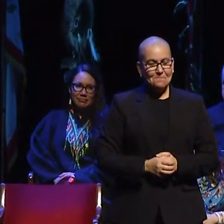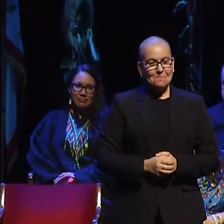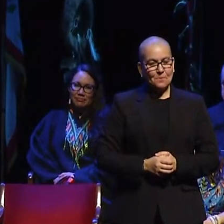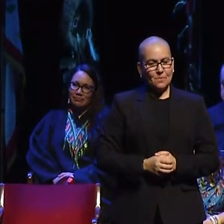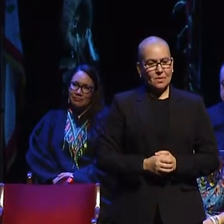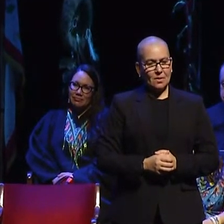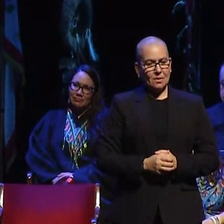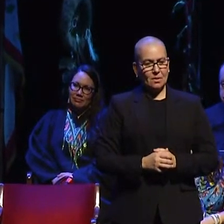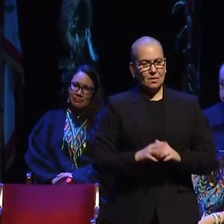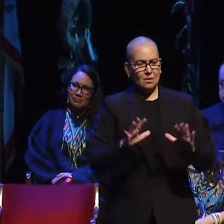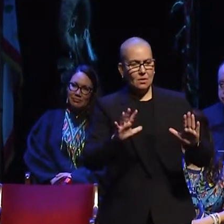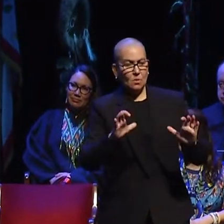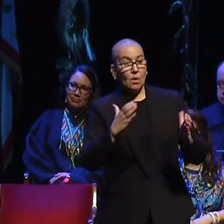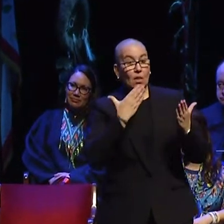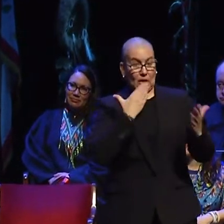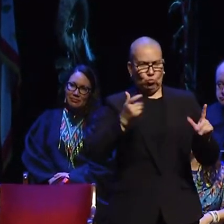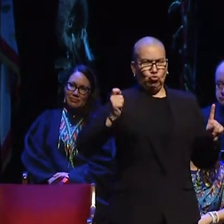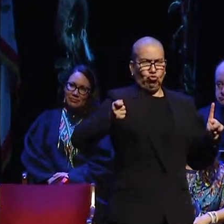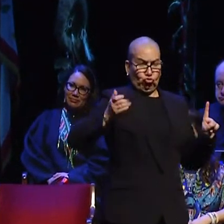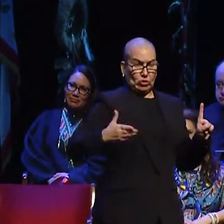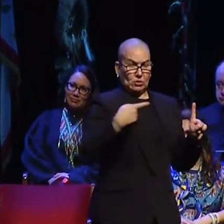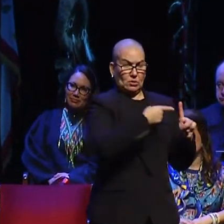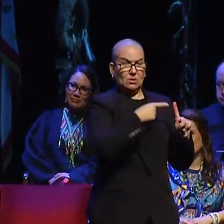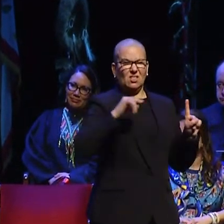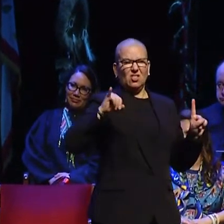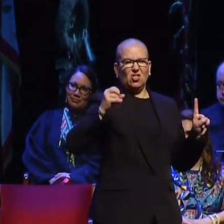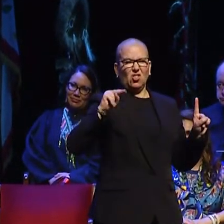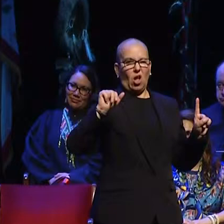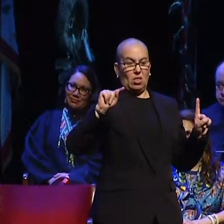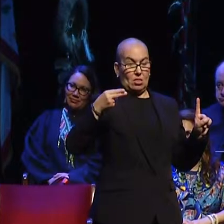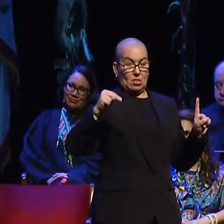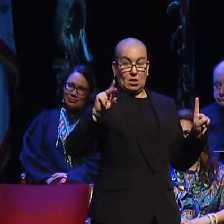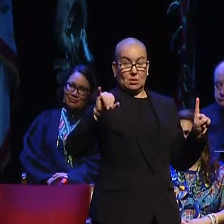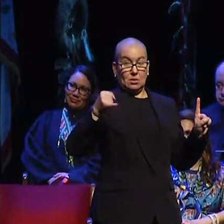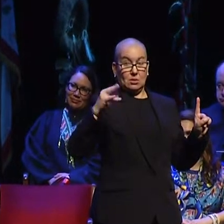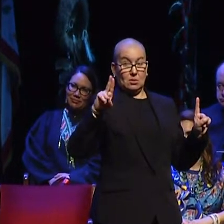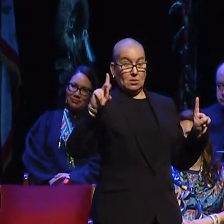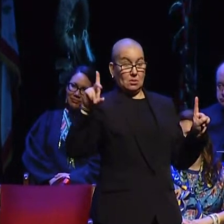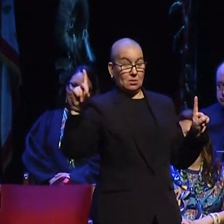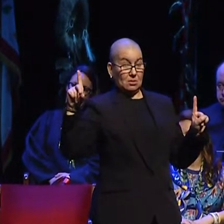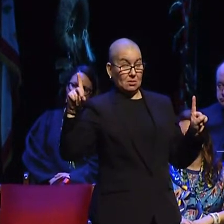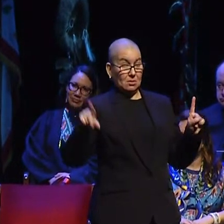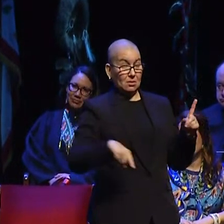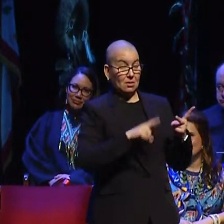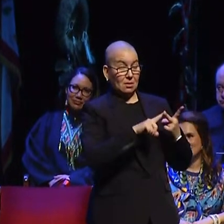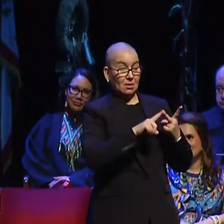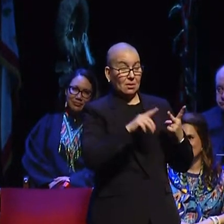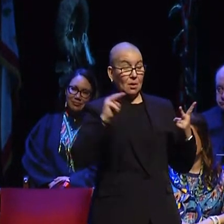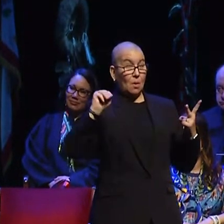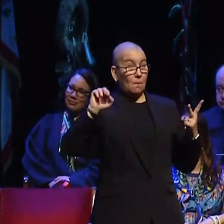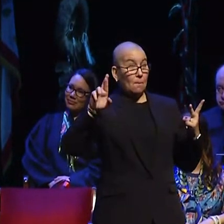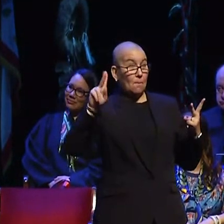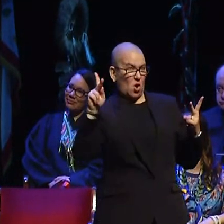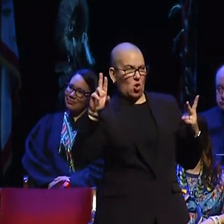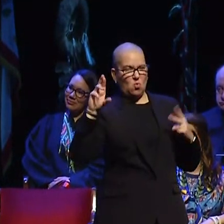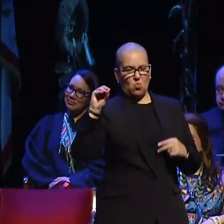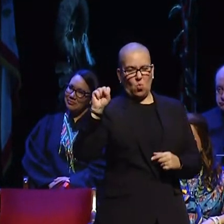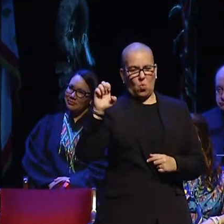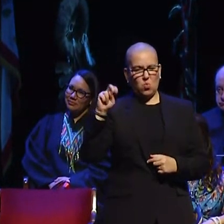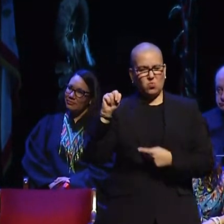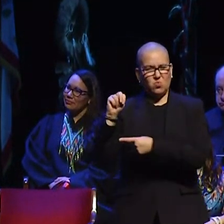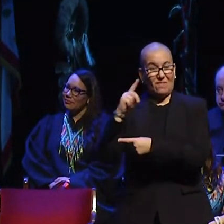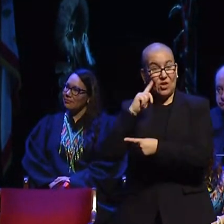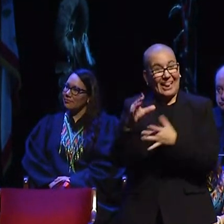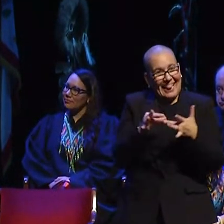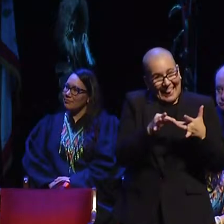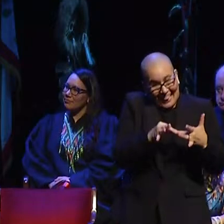Let me thank Judge Jonathan Judd. A special thank you to Mark Rosen. And Mark, let me, on behalf of nearly 6 million